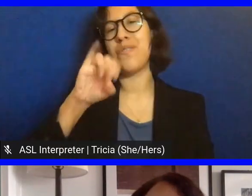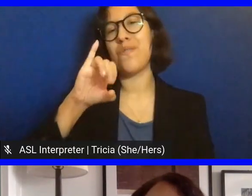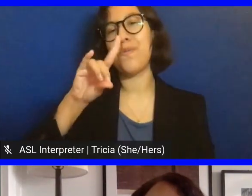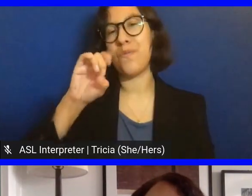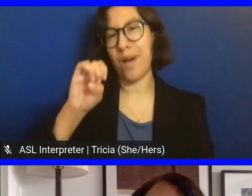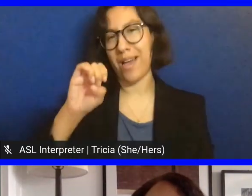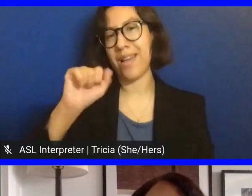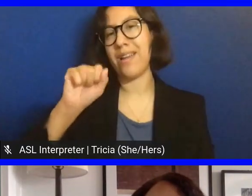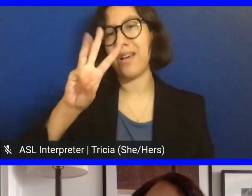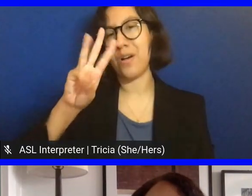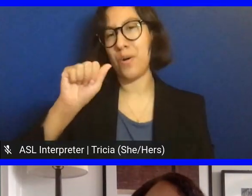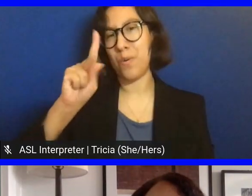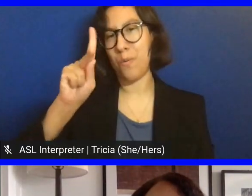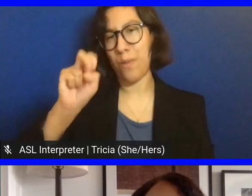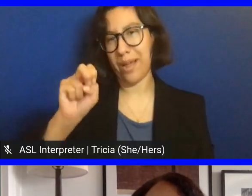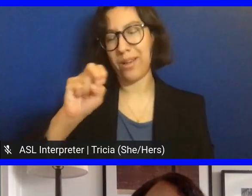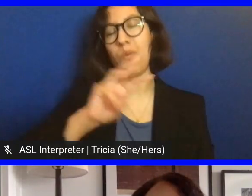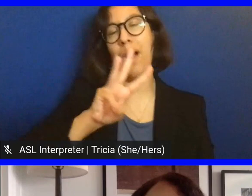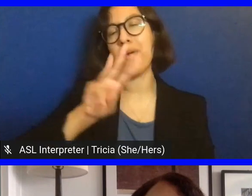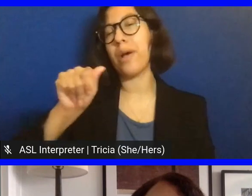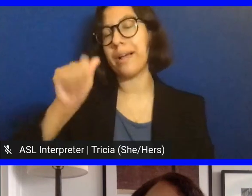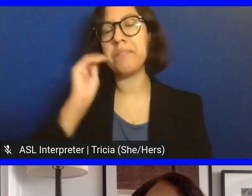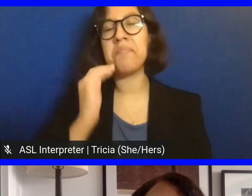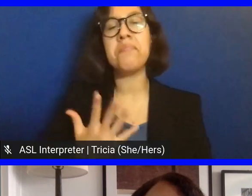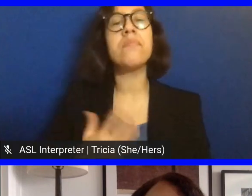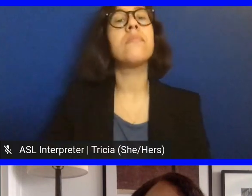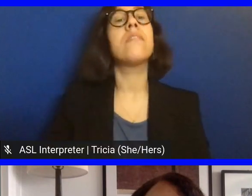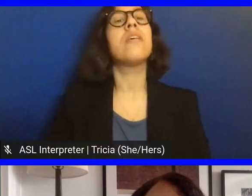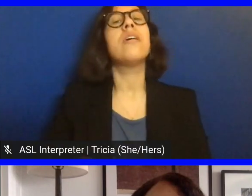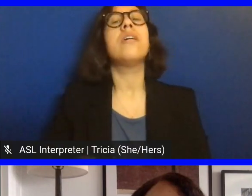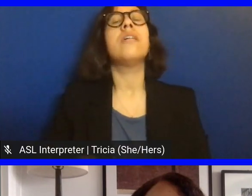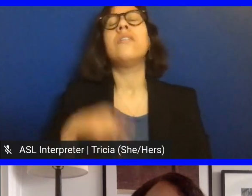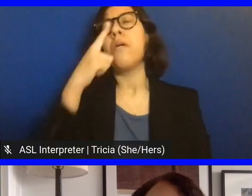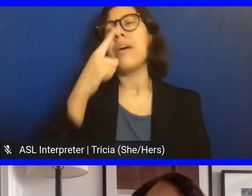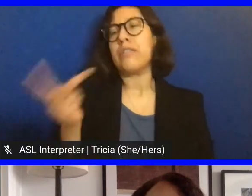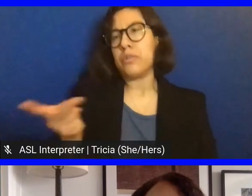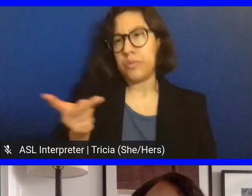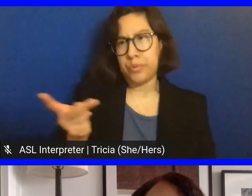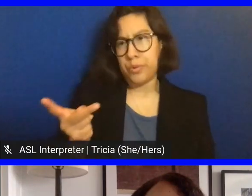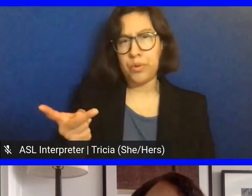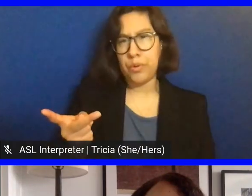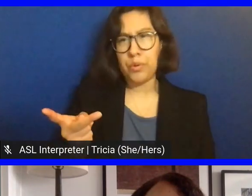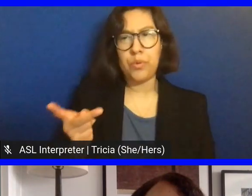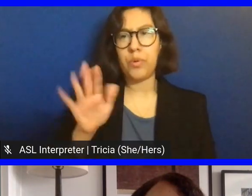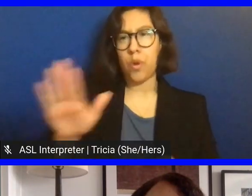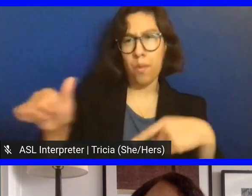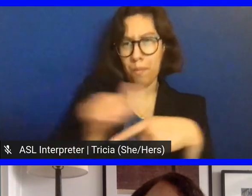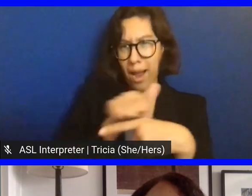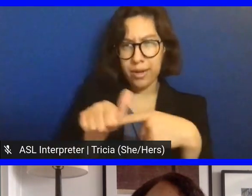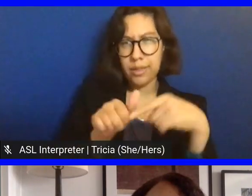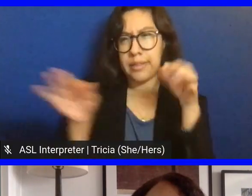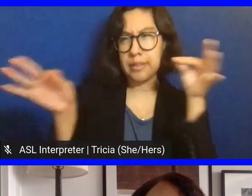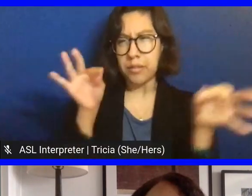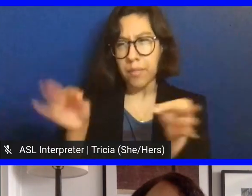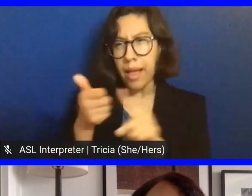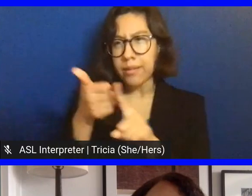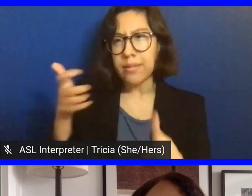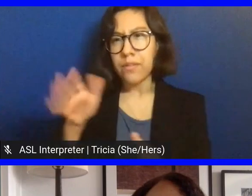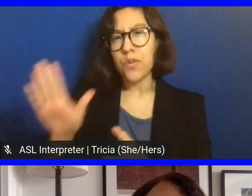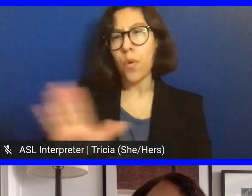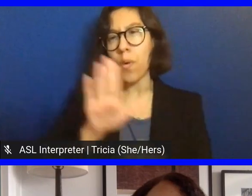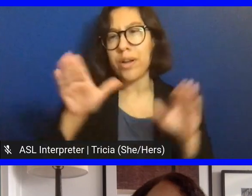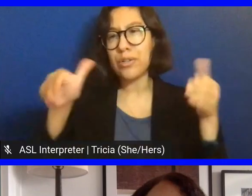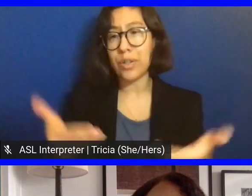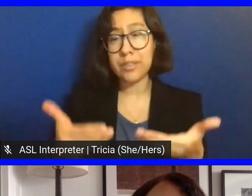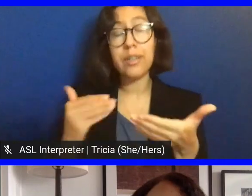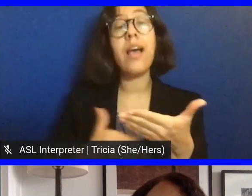I wonder if first maybe you guys want to just say a little bit about your own individual practice by way of introduction, and then we